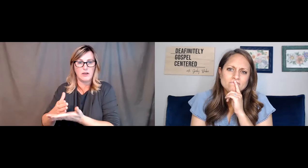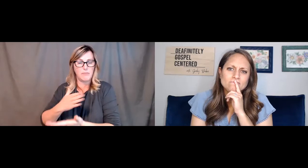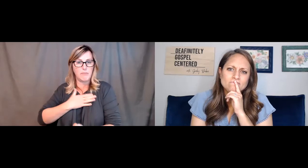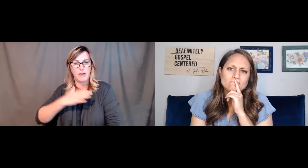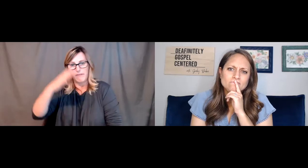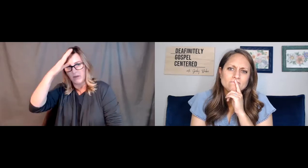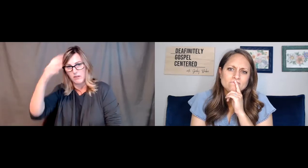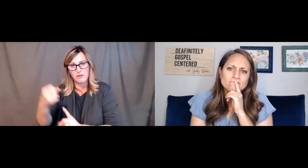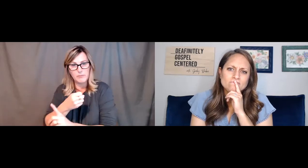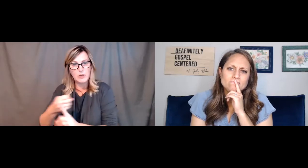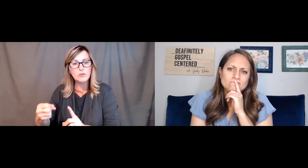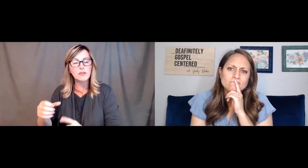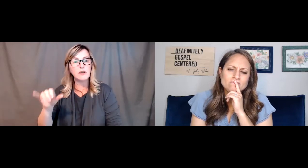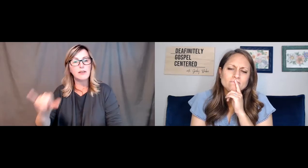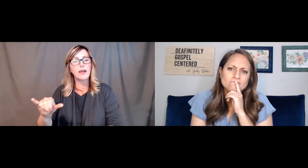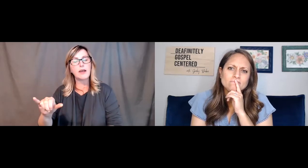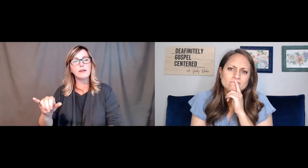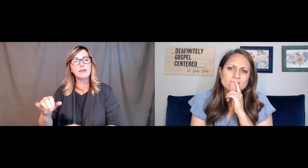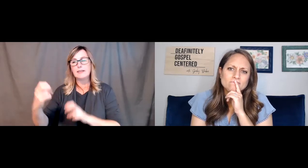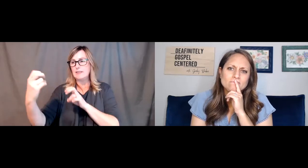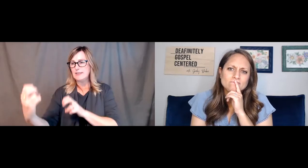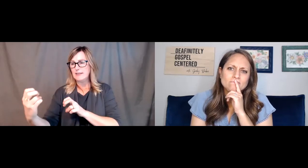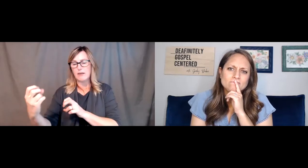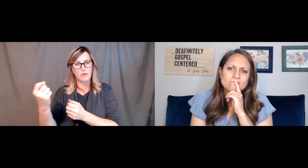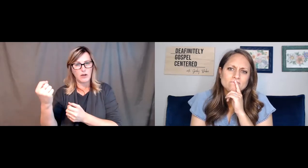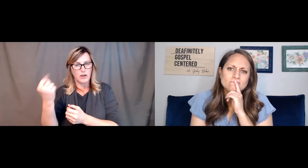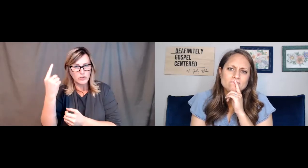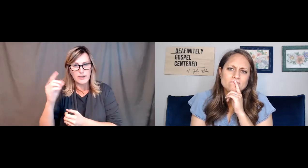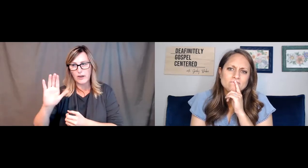and why she didn't feel like she had the power to stop my dad from abusing us.